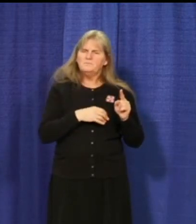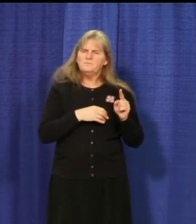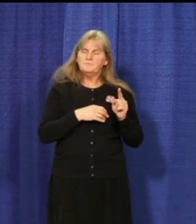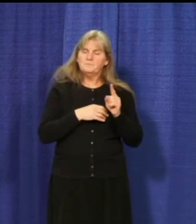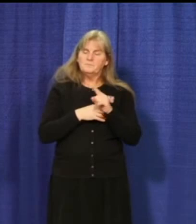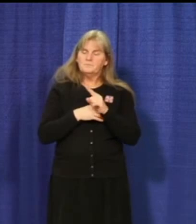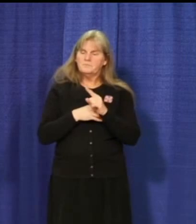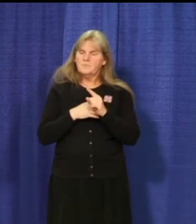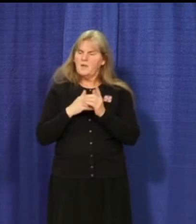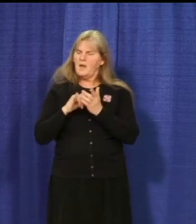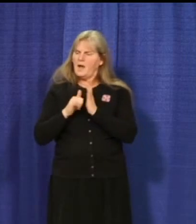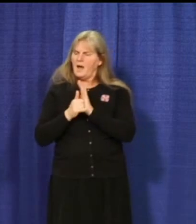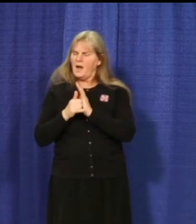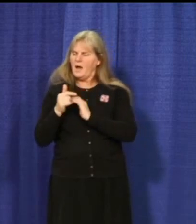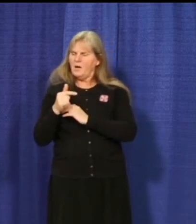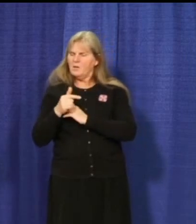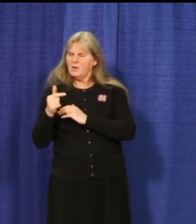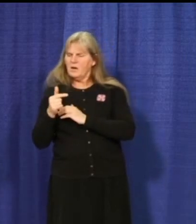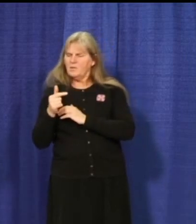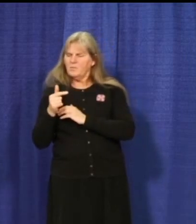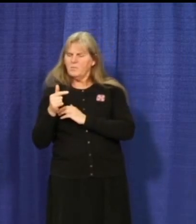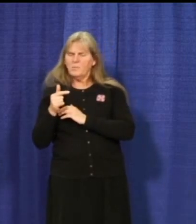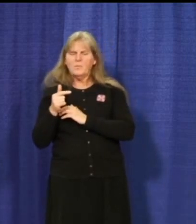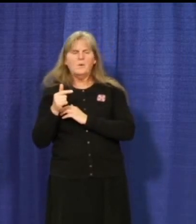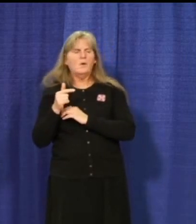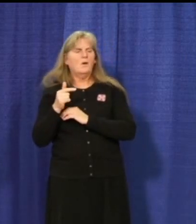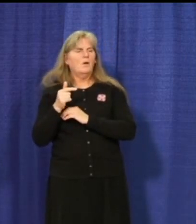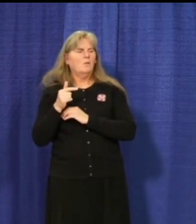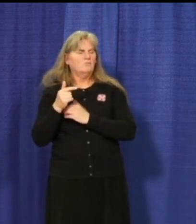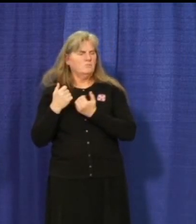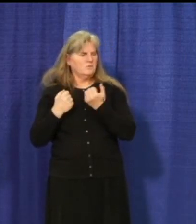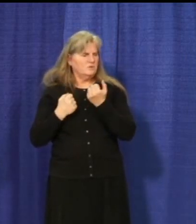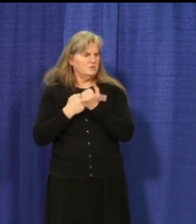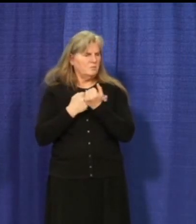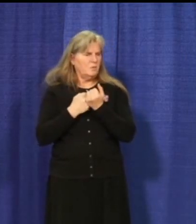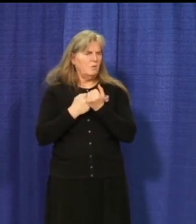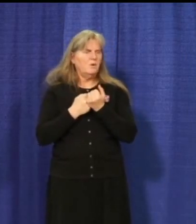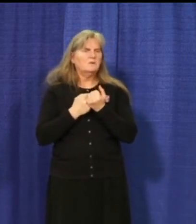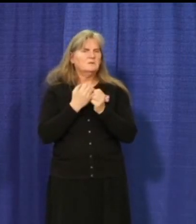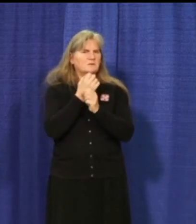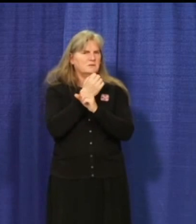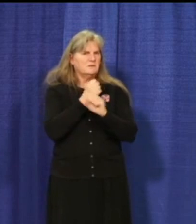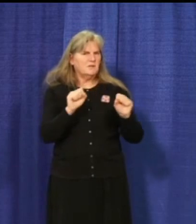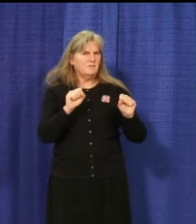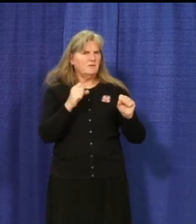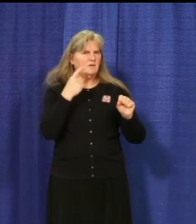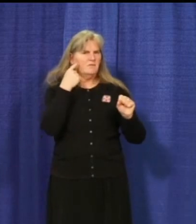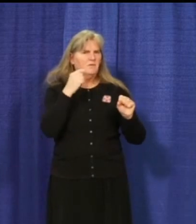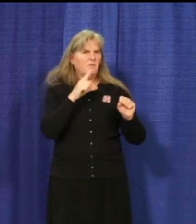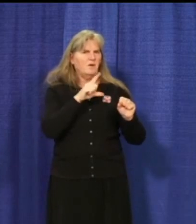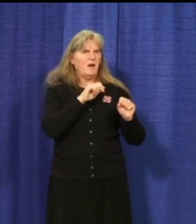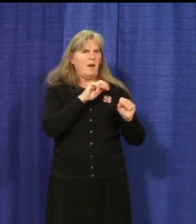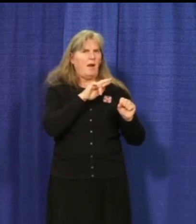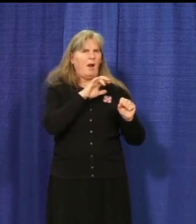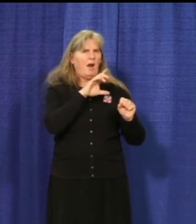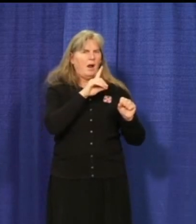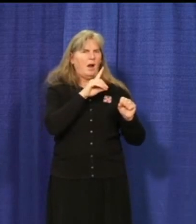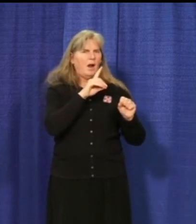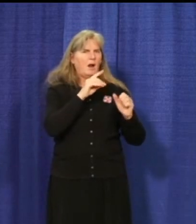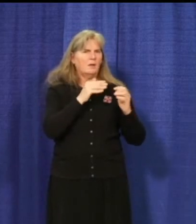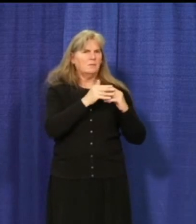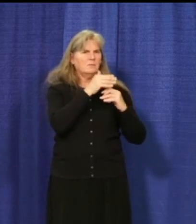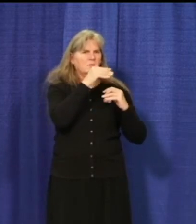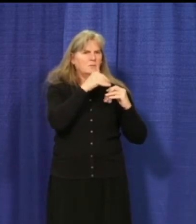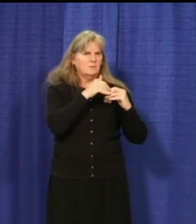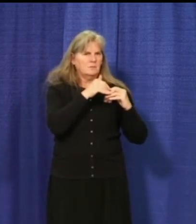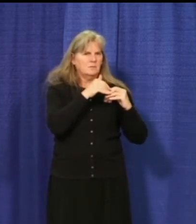the government is working together to ensure the safety of the First Nations? I'm just wondering, because I have spoken to some Liard